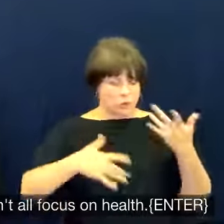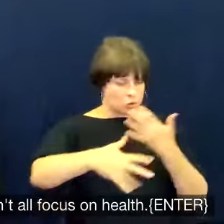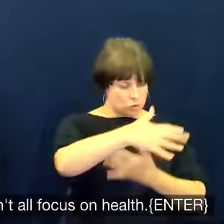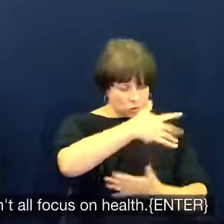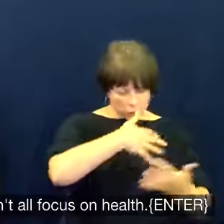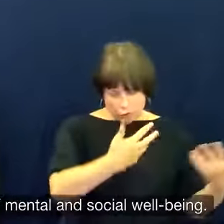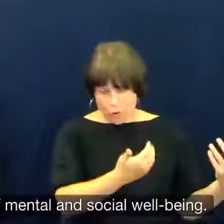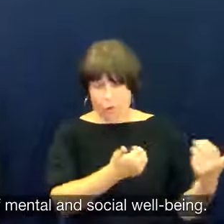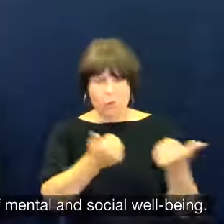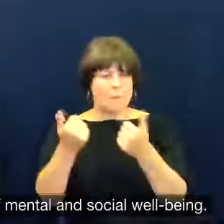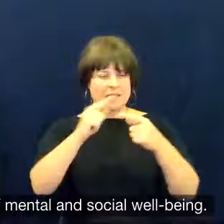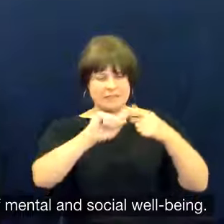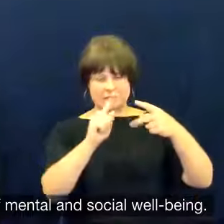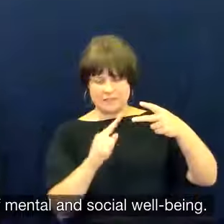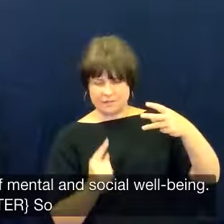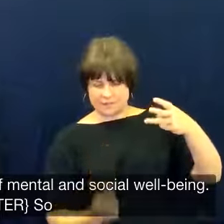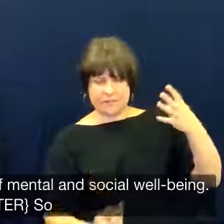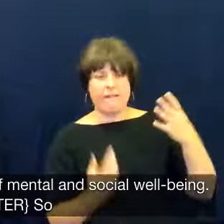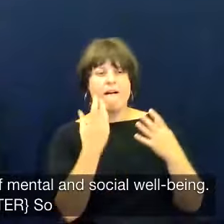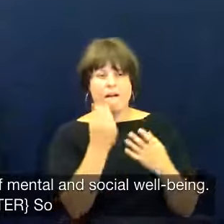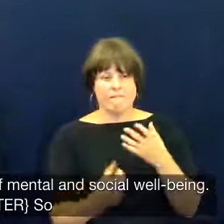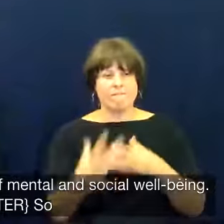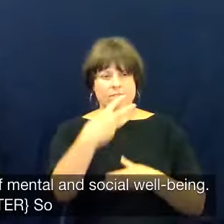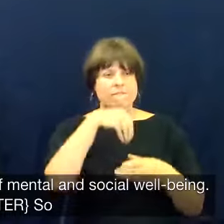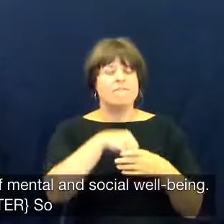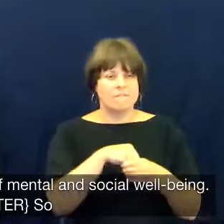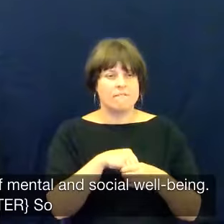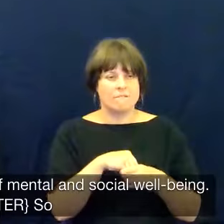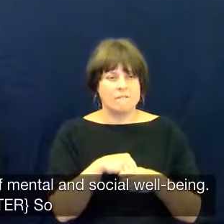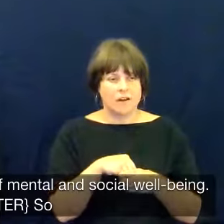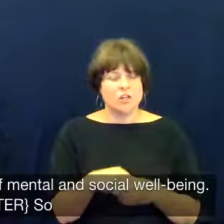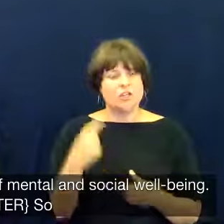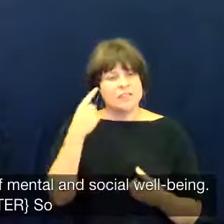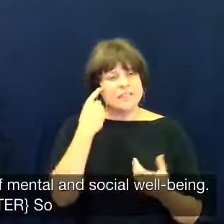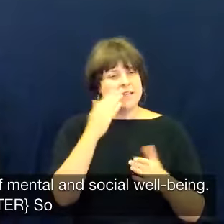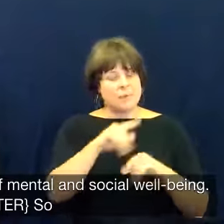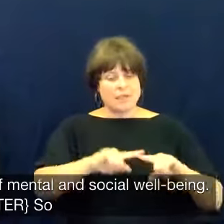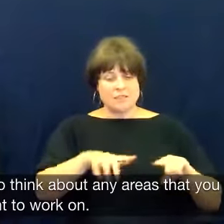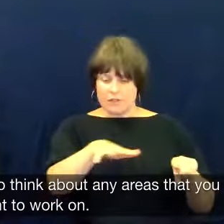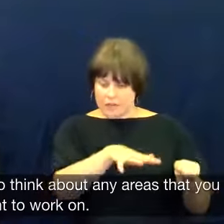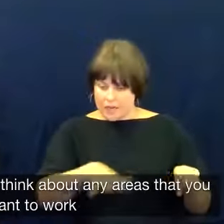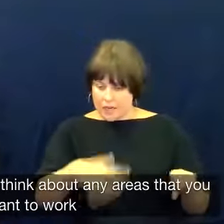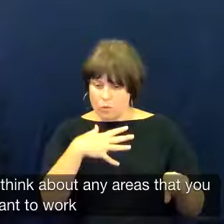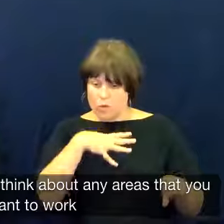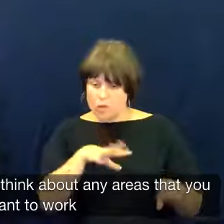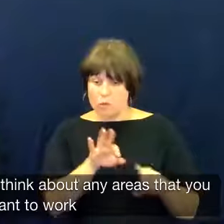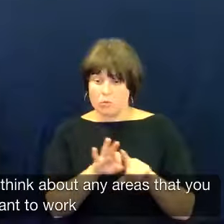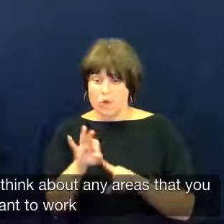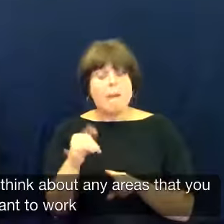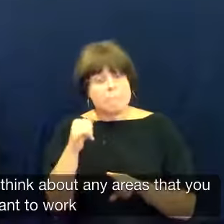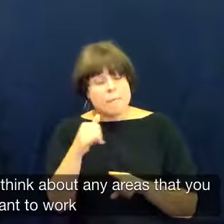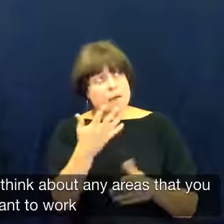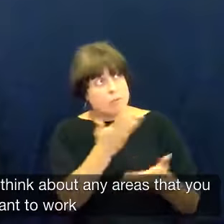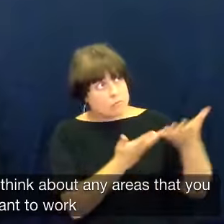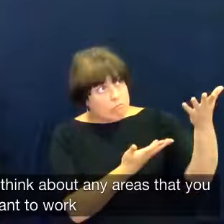So just as a way of starting to think about any areas that you might want to work on. And you might raise it with a mentor and they